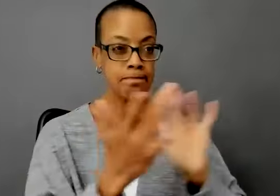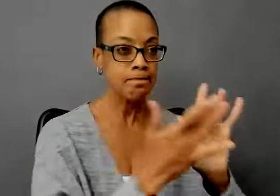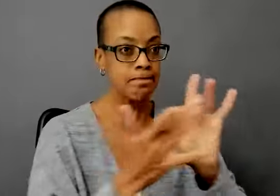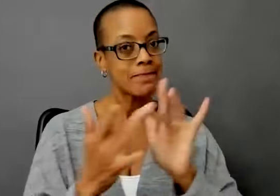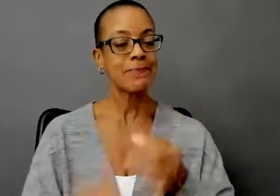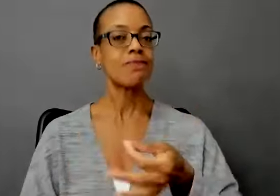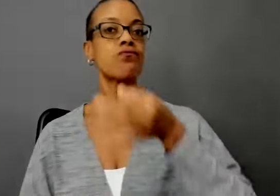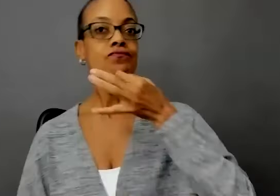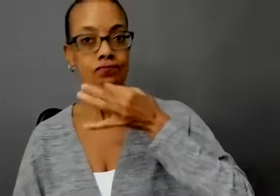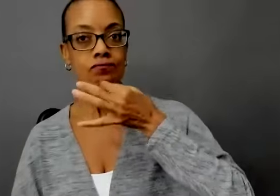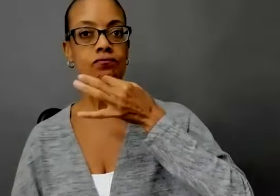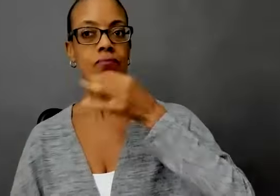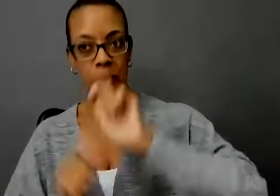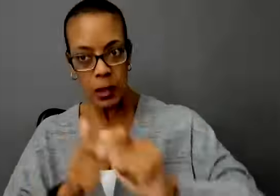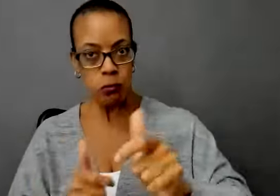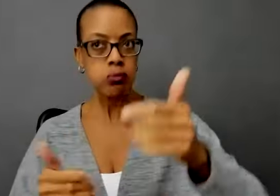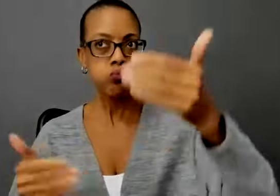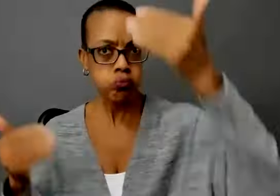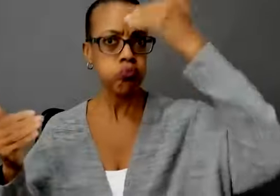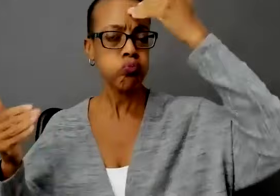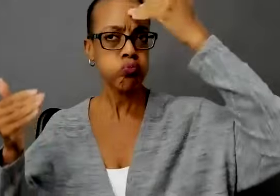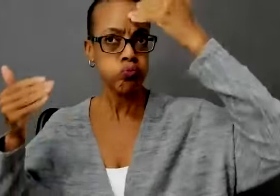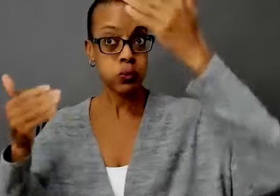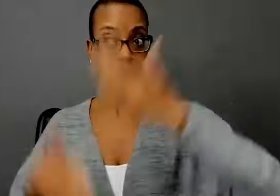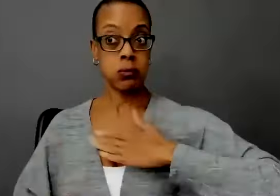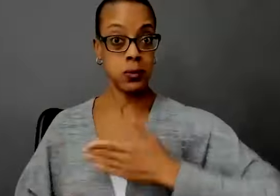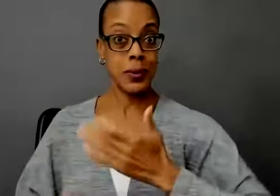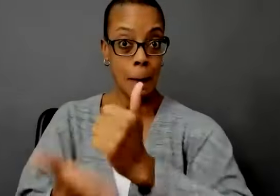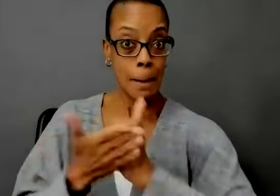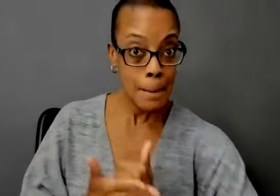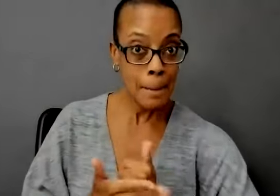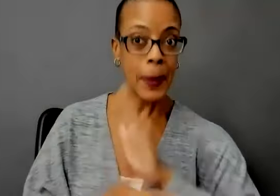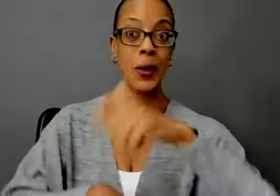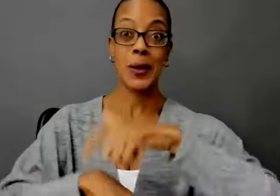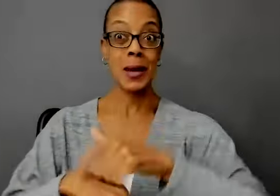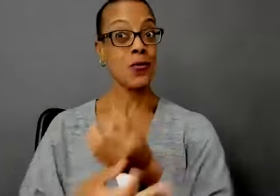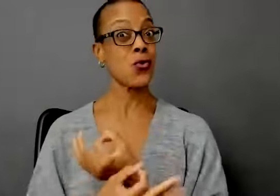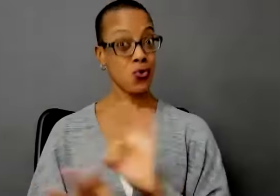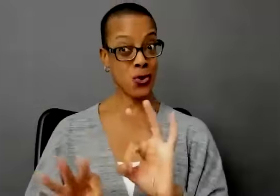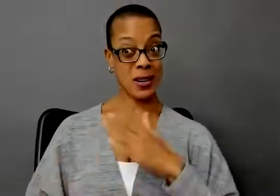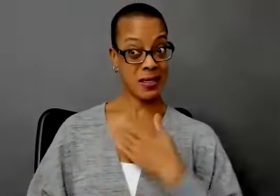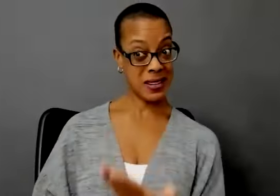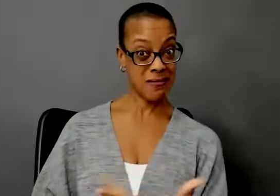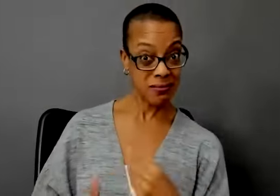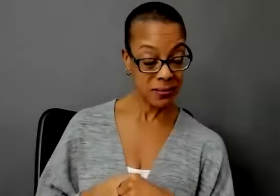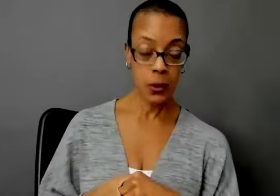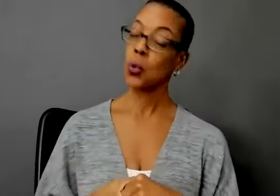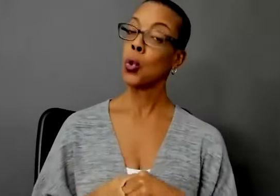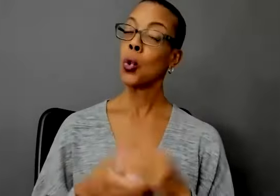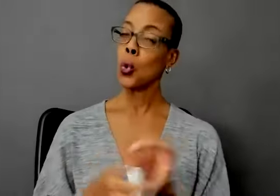practitioners who were willing to help and lend their time for free. So this was really important for us